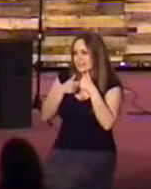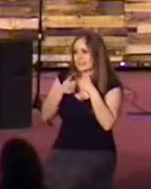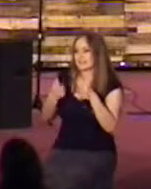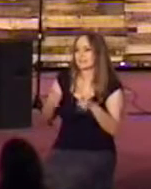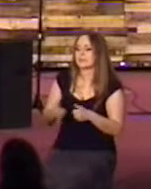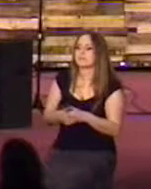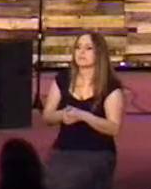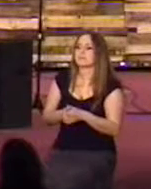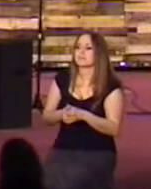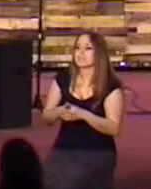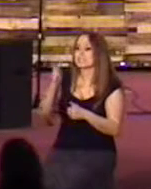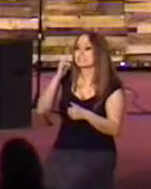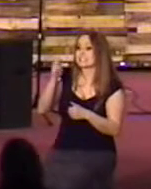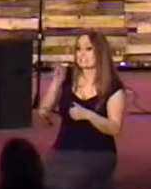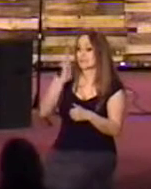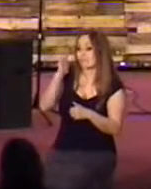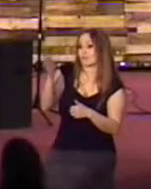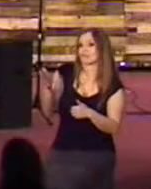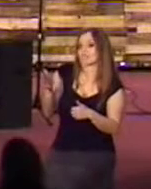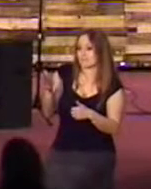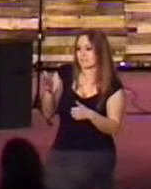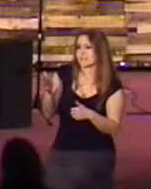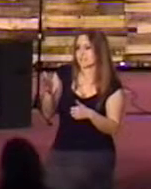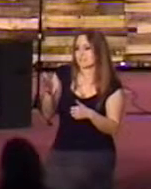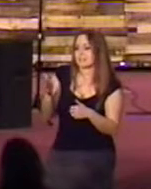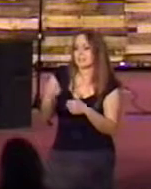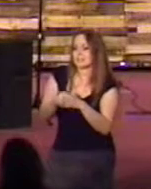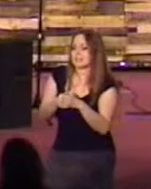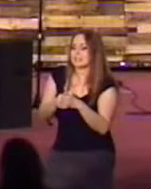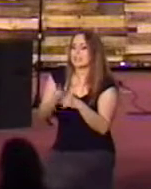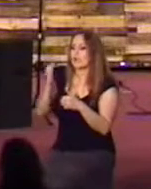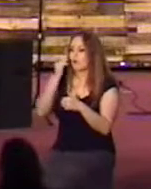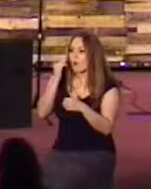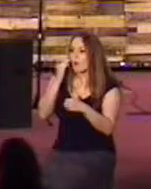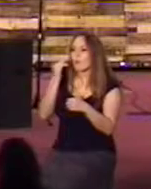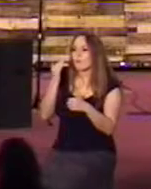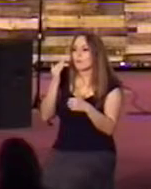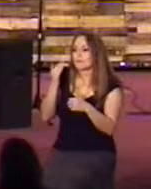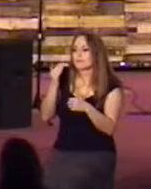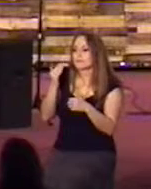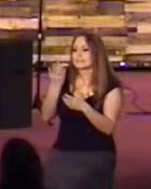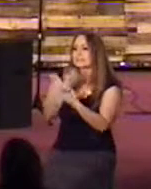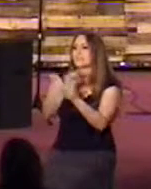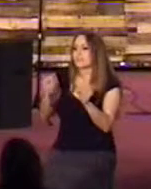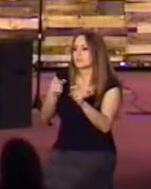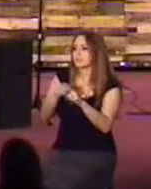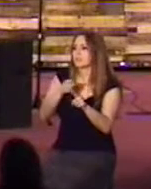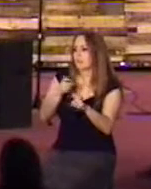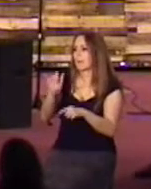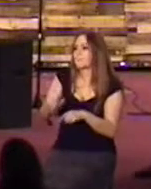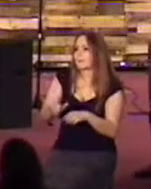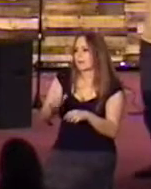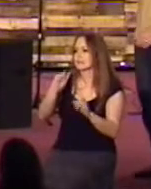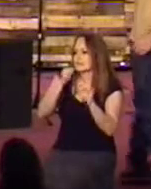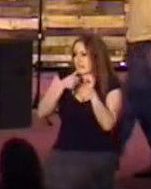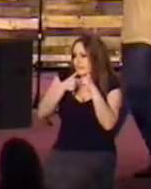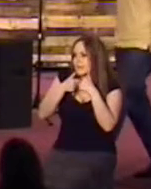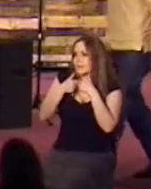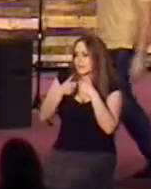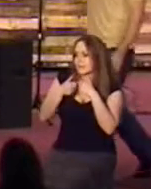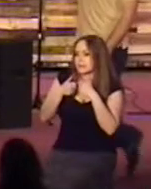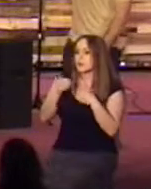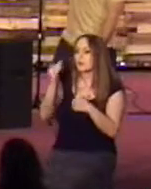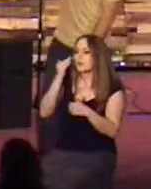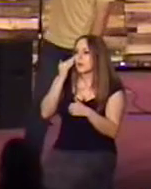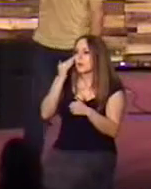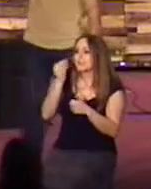that as the future, knowing that salvation comes from what he's about to go through. Knowing that salvation is going to come